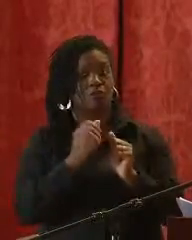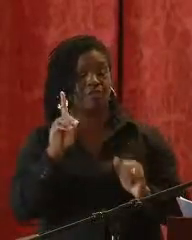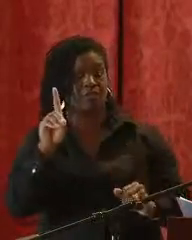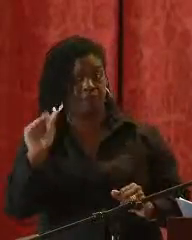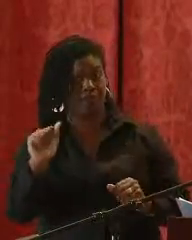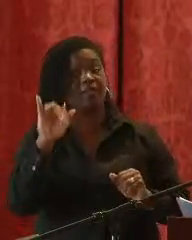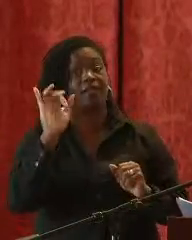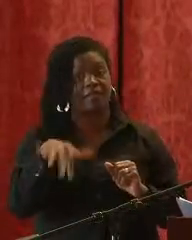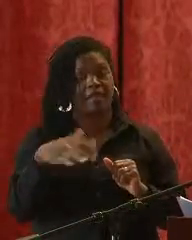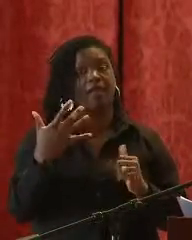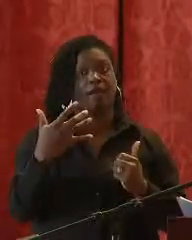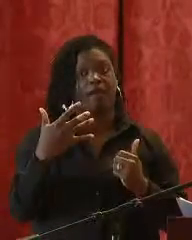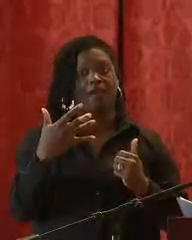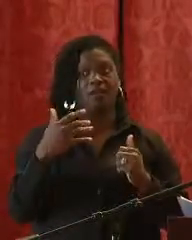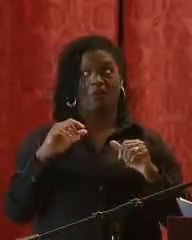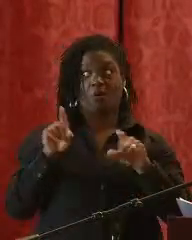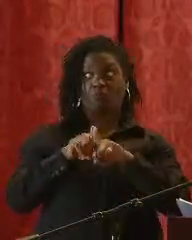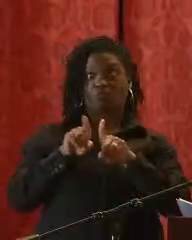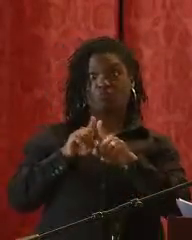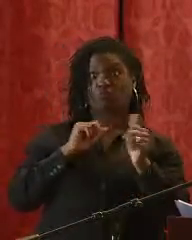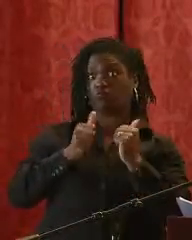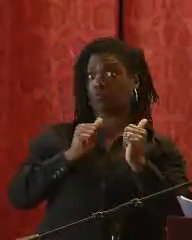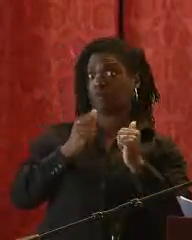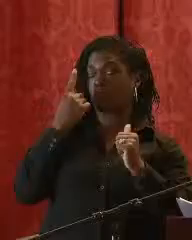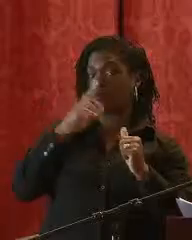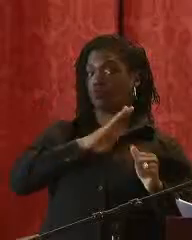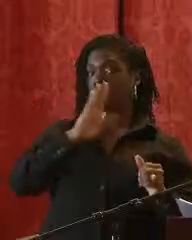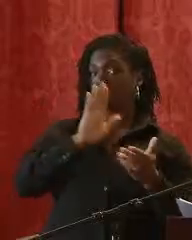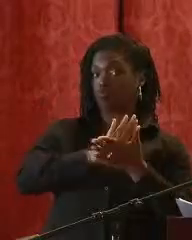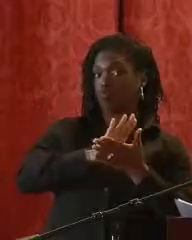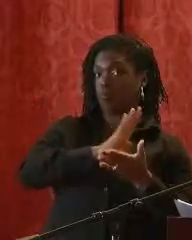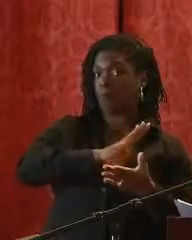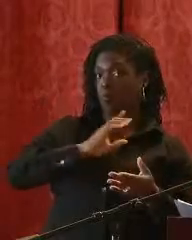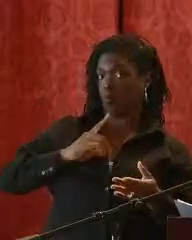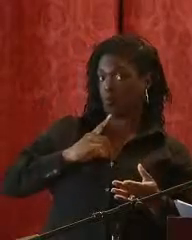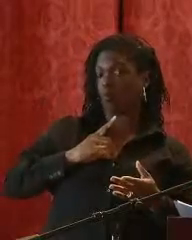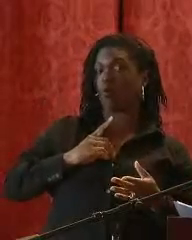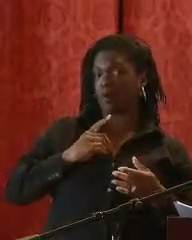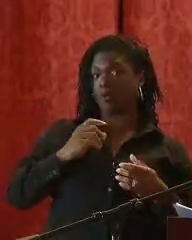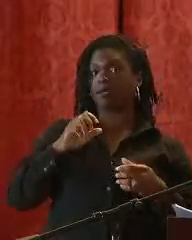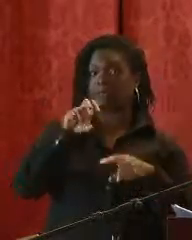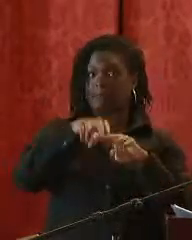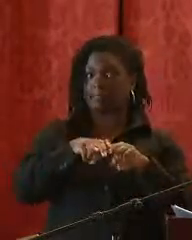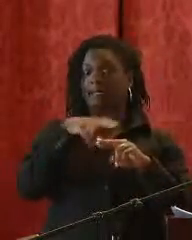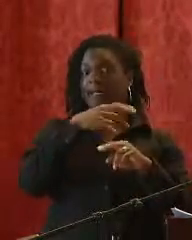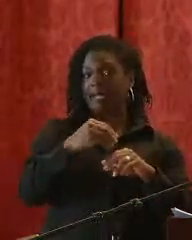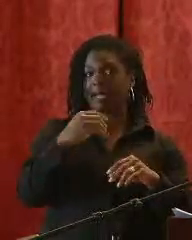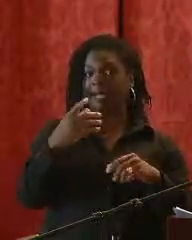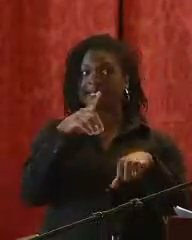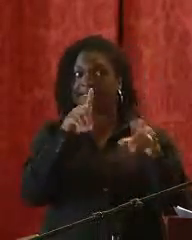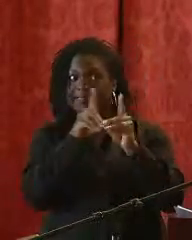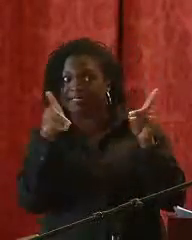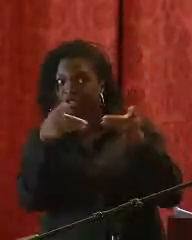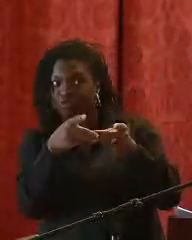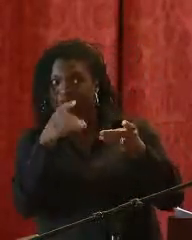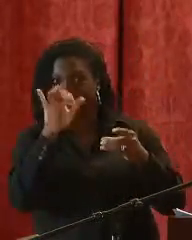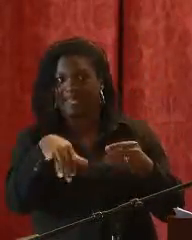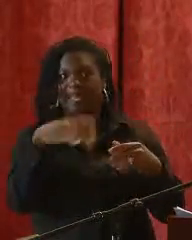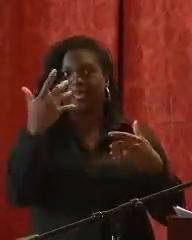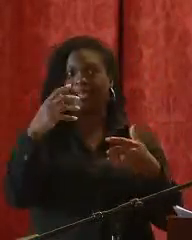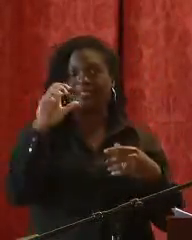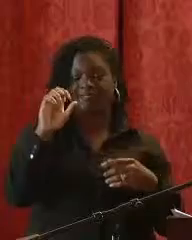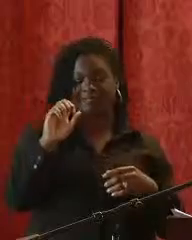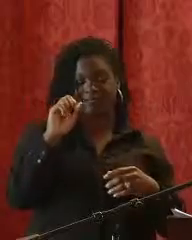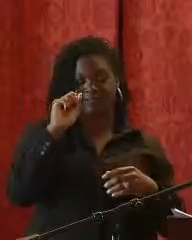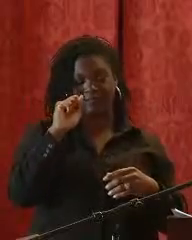runoff election for her school board seat in District 2 in St. Tammany Parish. So if you know anybody that lives there, please tell them to